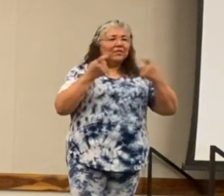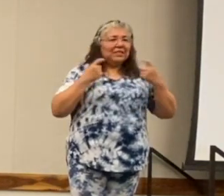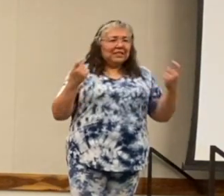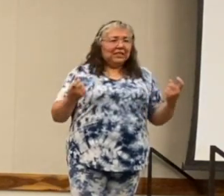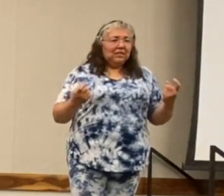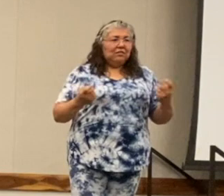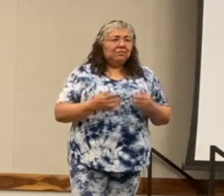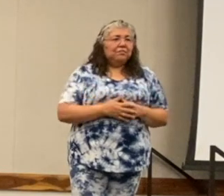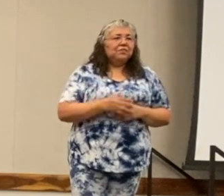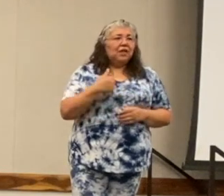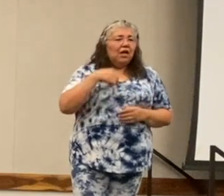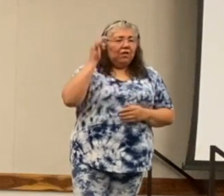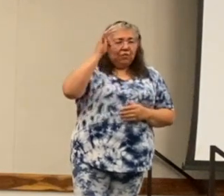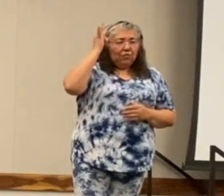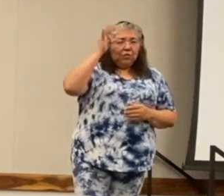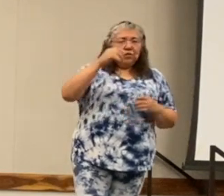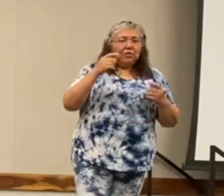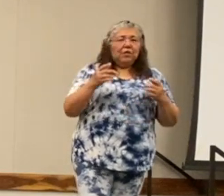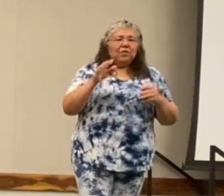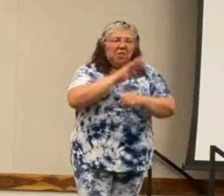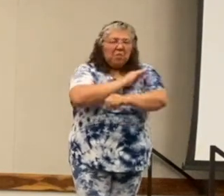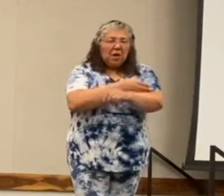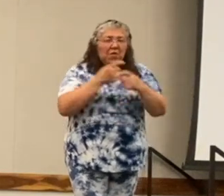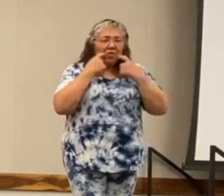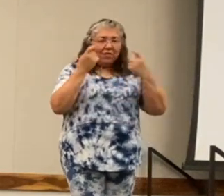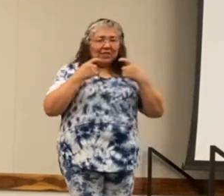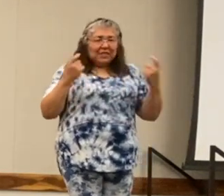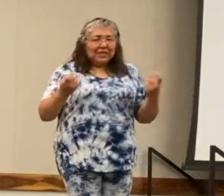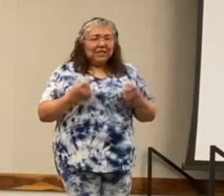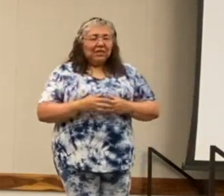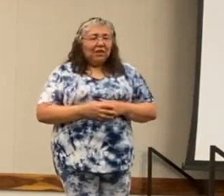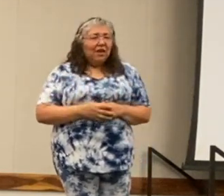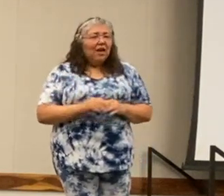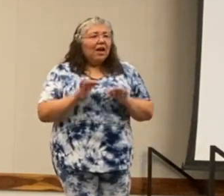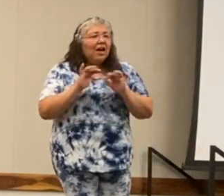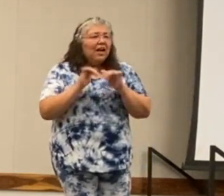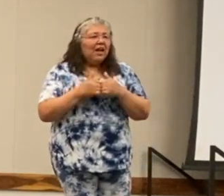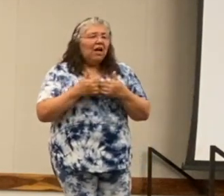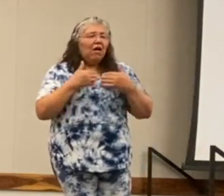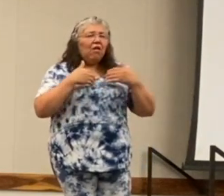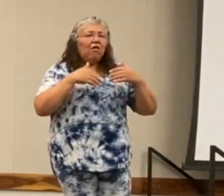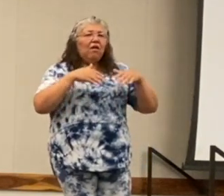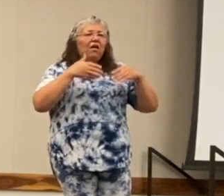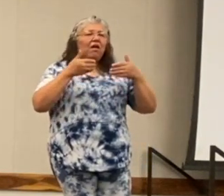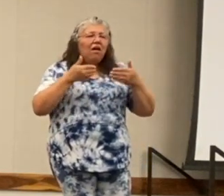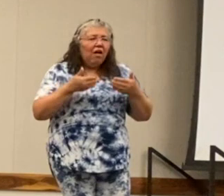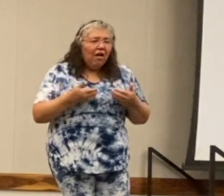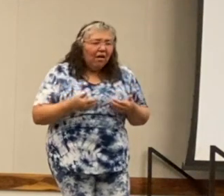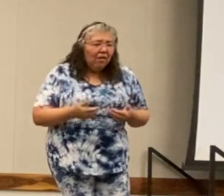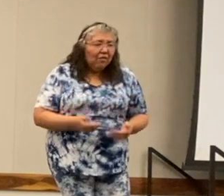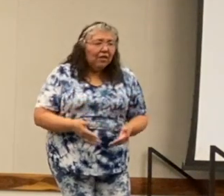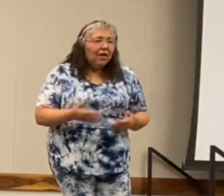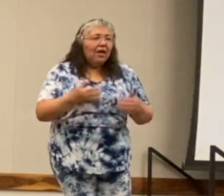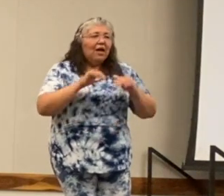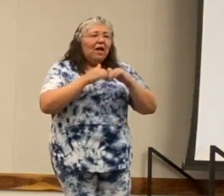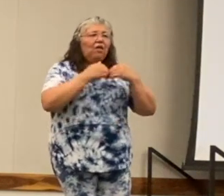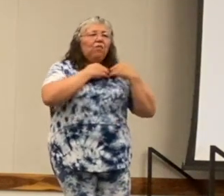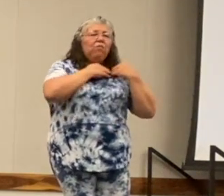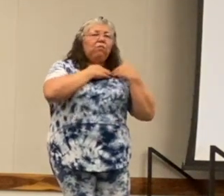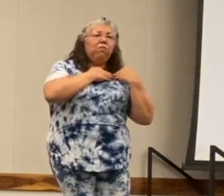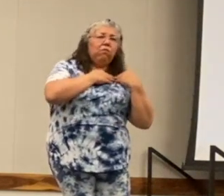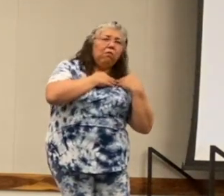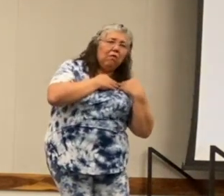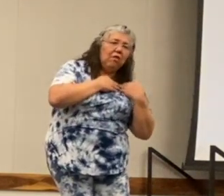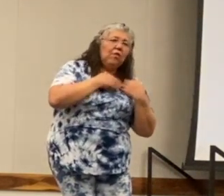is what I started preaching about, was the power of sin and how heavy it is and how it weighs us down and how